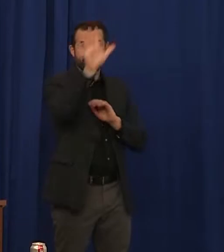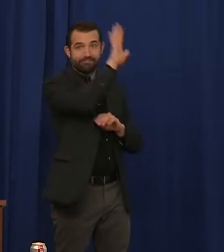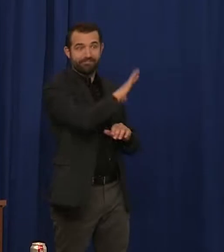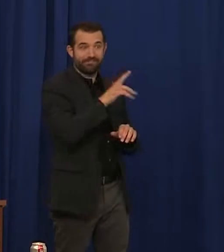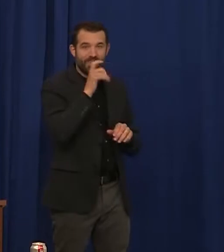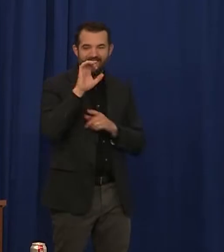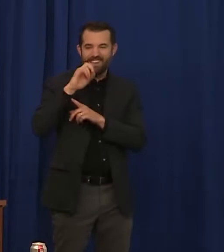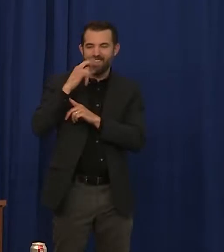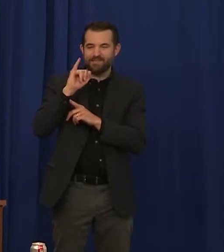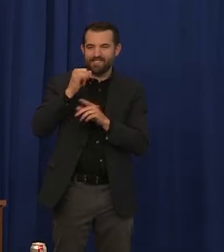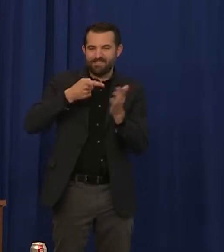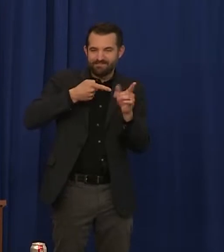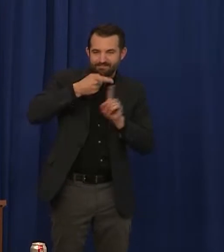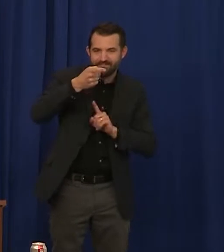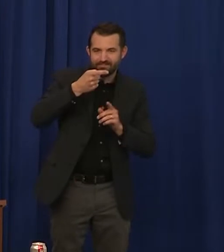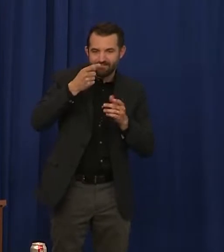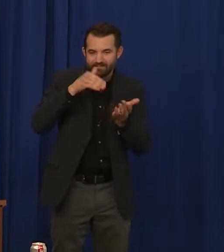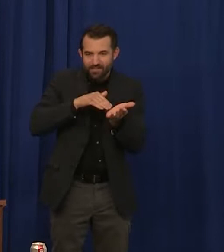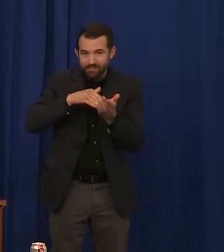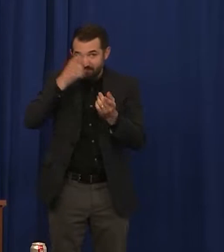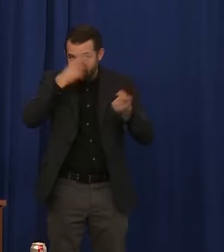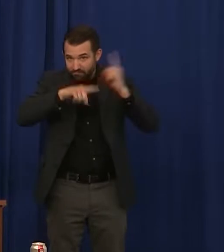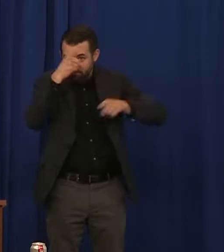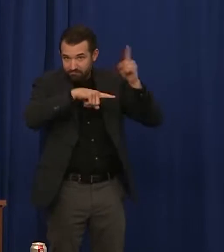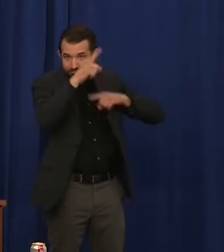and recording probable cases as well.